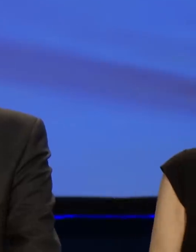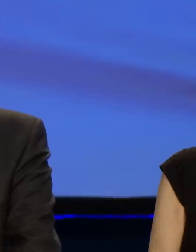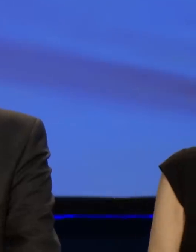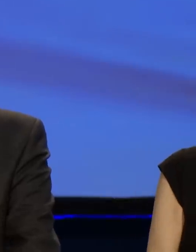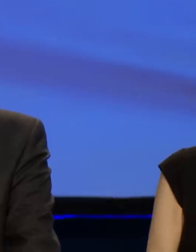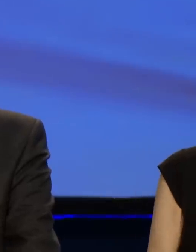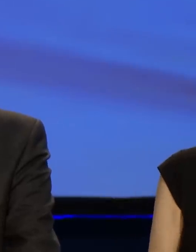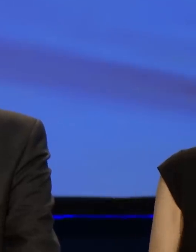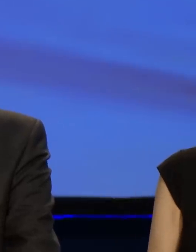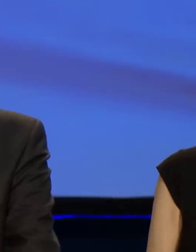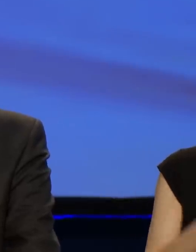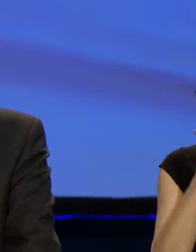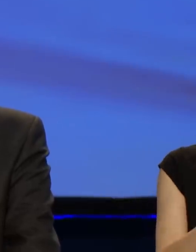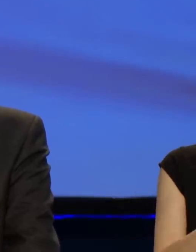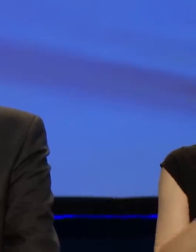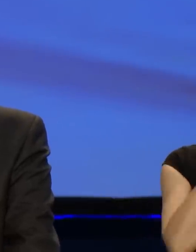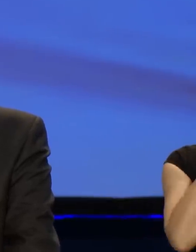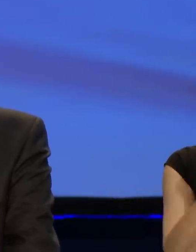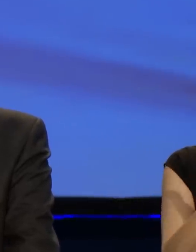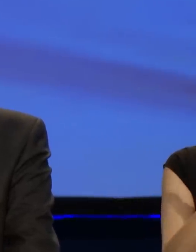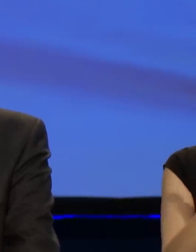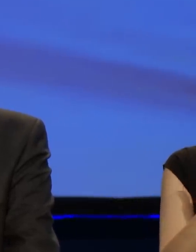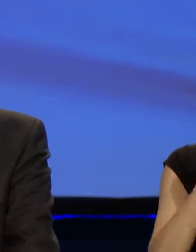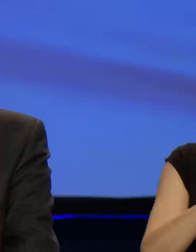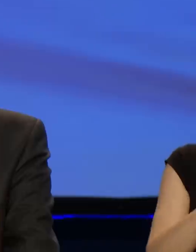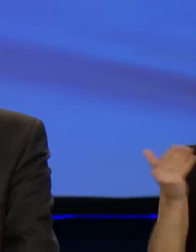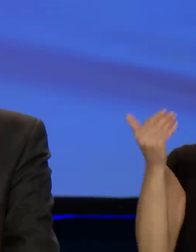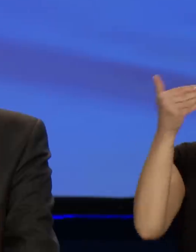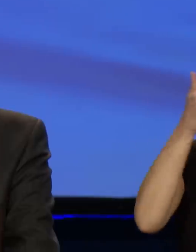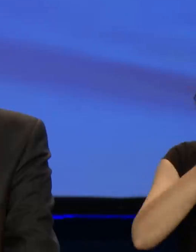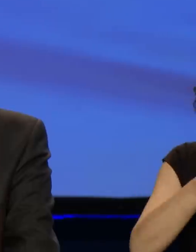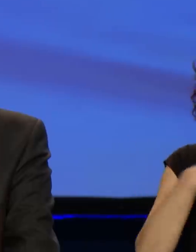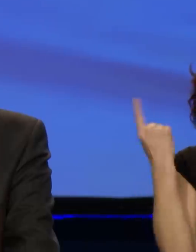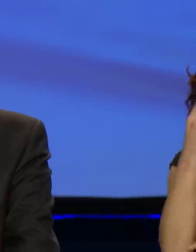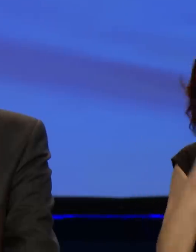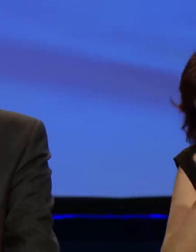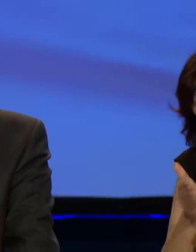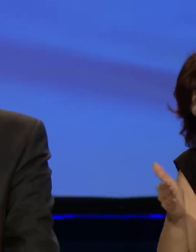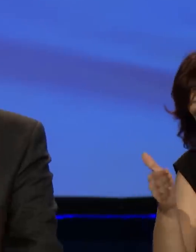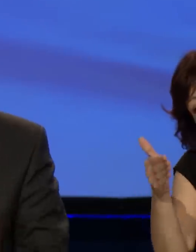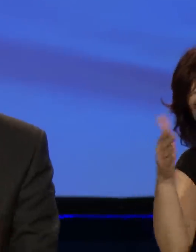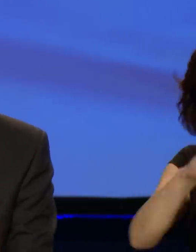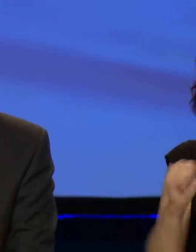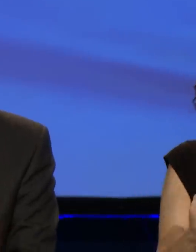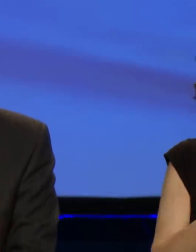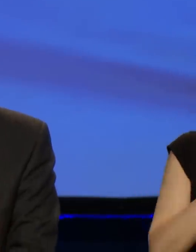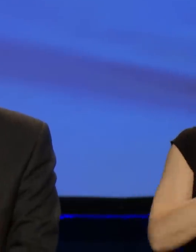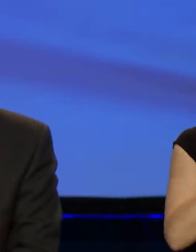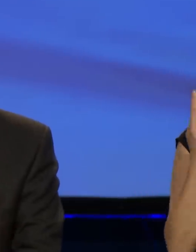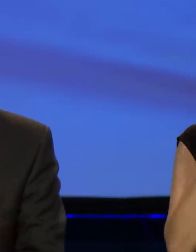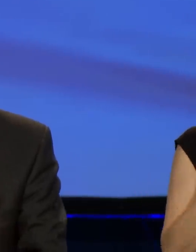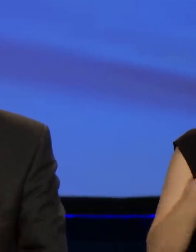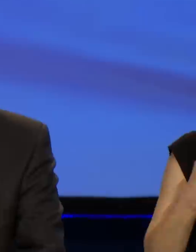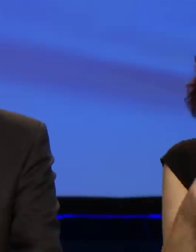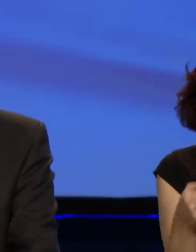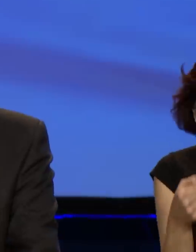It is a glorious September evening as we sweep up the east coast of Scotland. Johnny, who has ambitions of entering